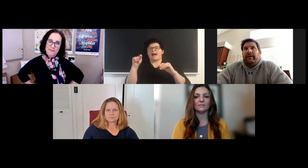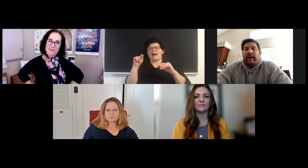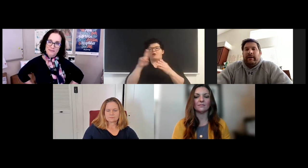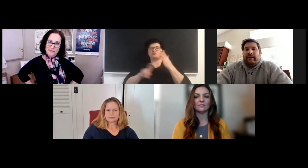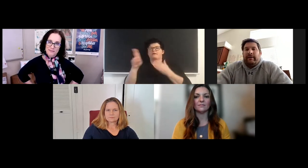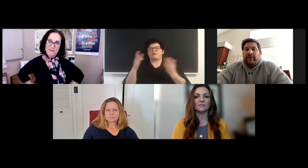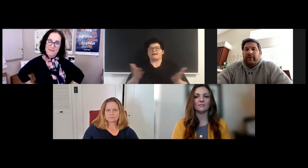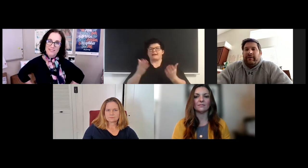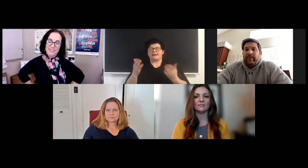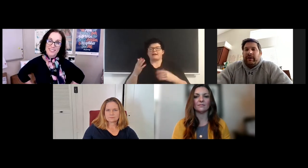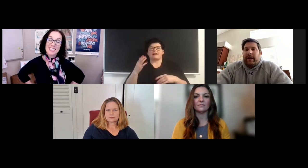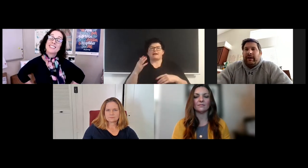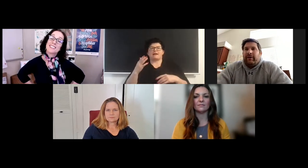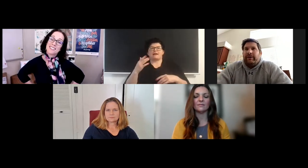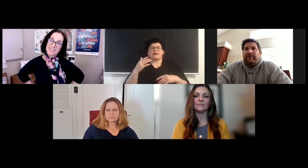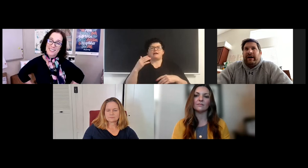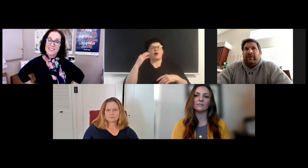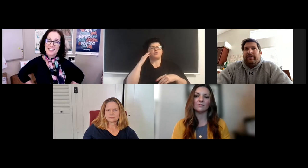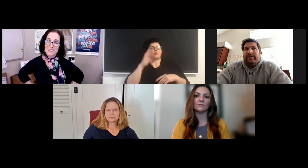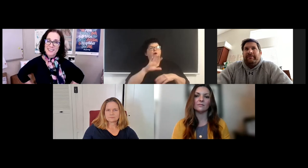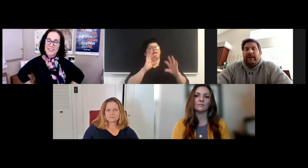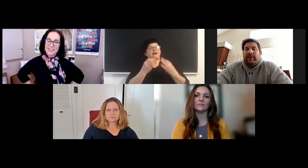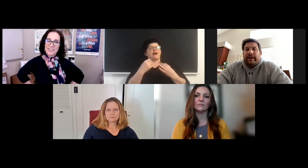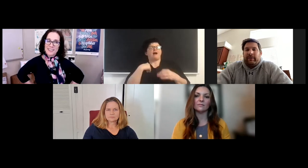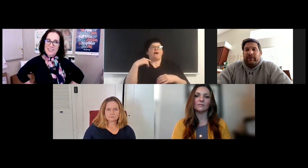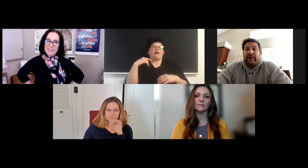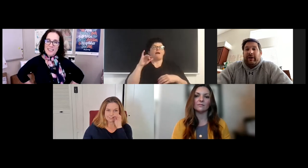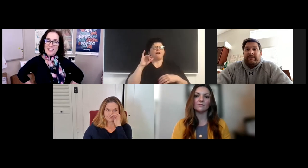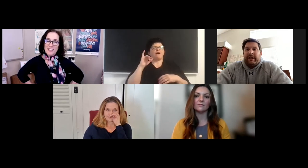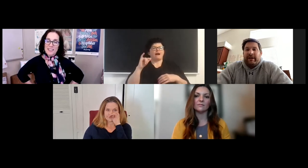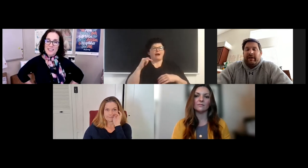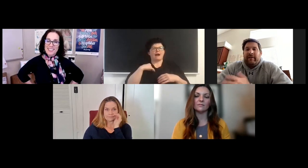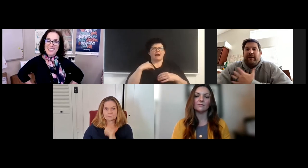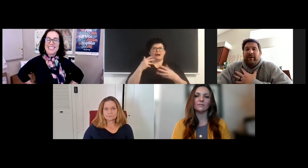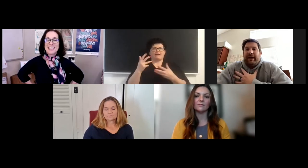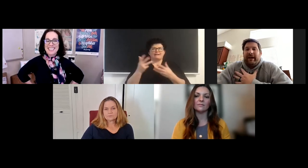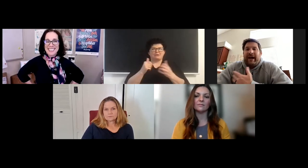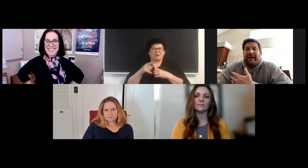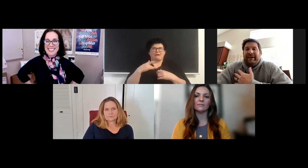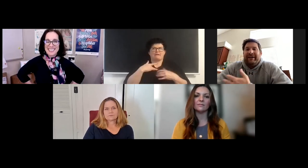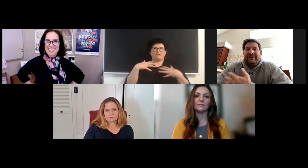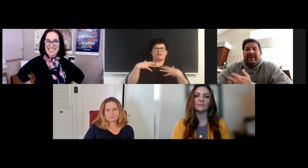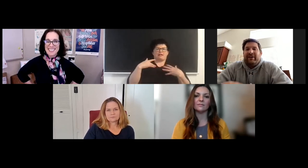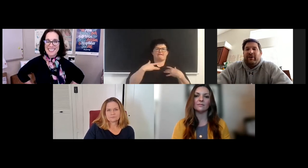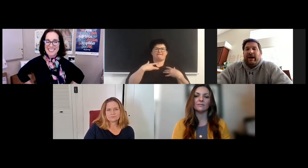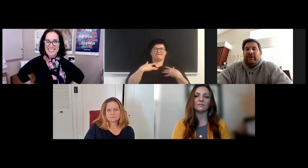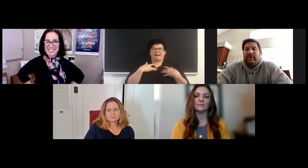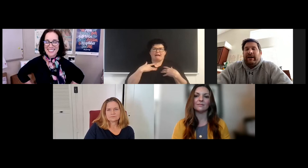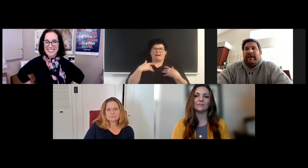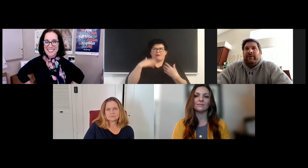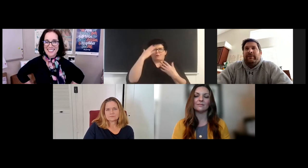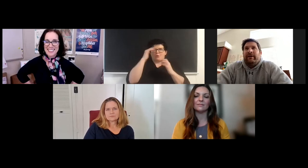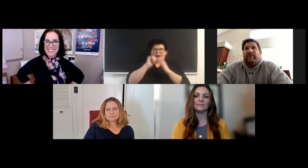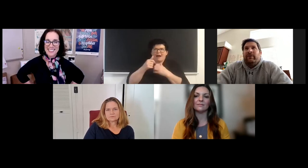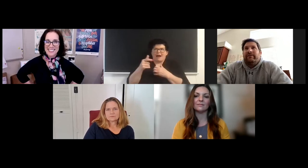and had known their family and had always found interacting with her very intimidating. I felt like I didn't know how to do that.